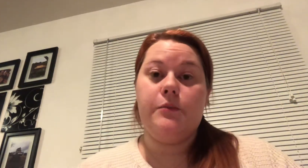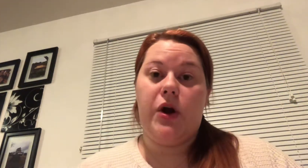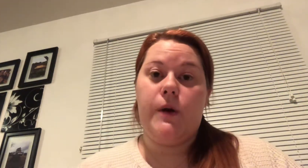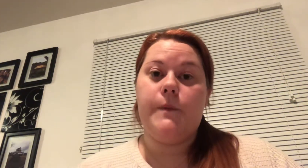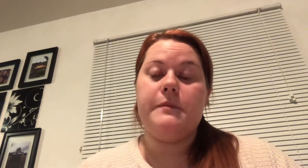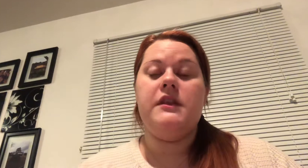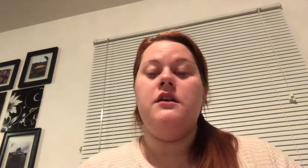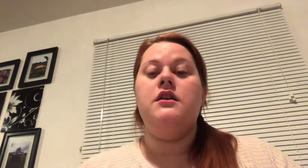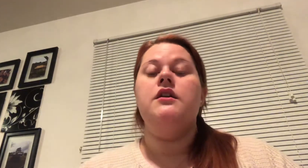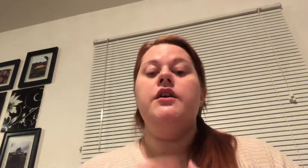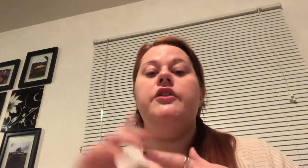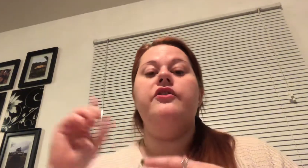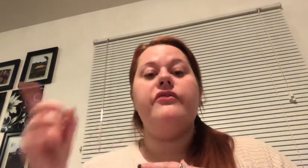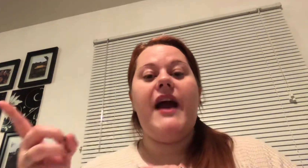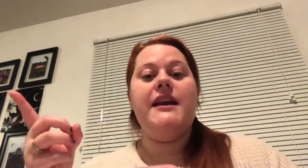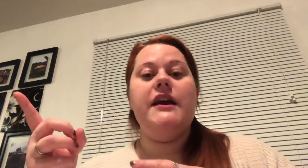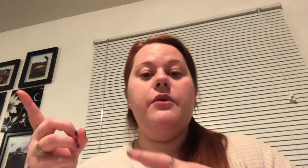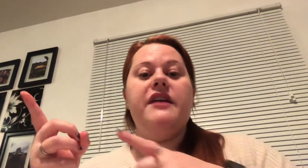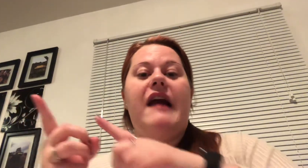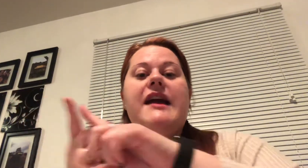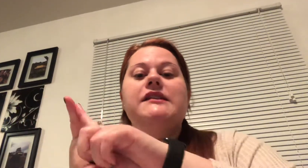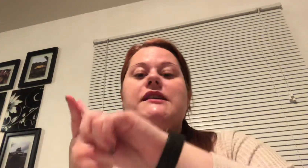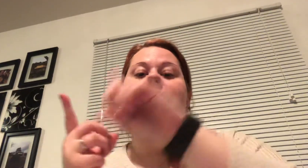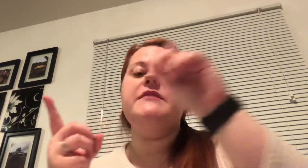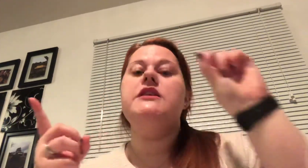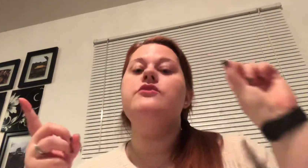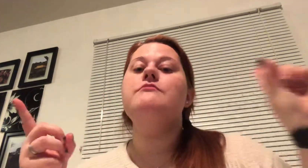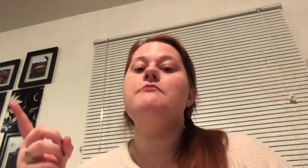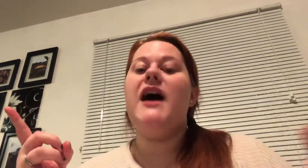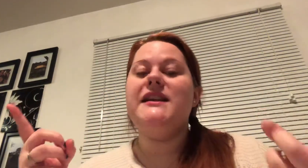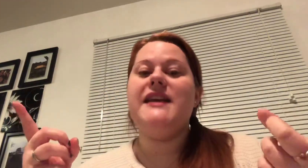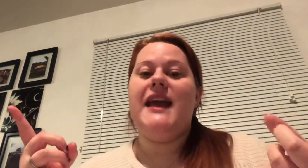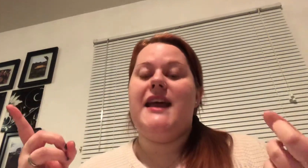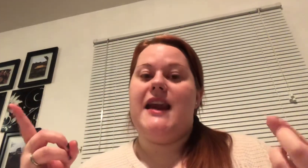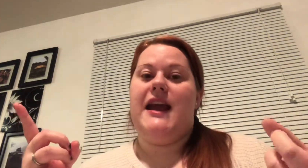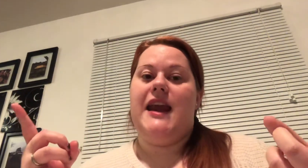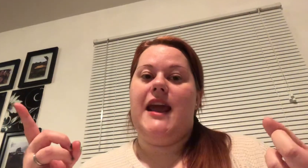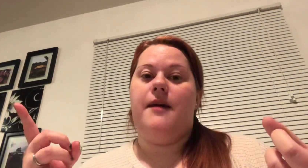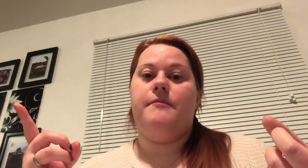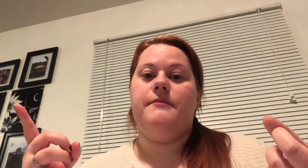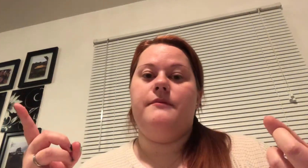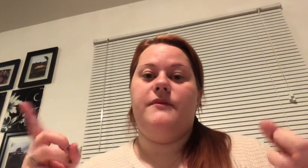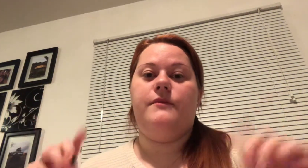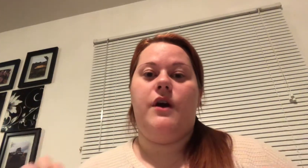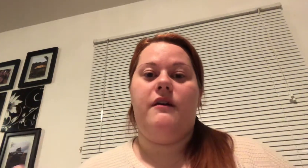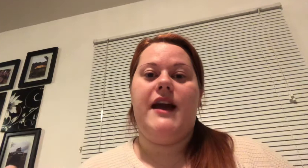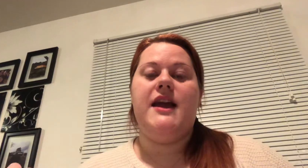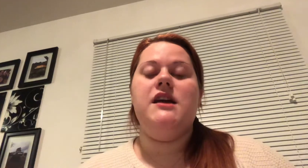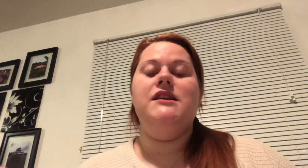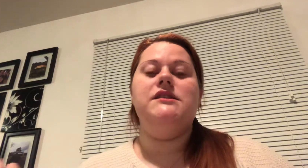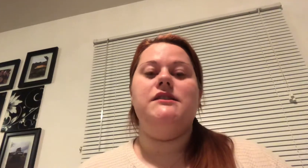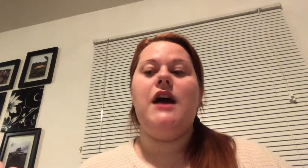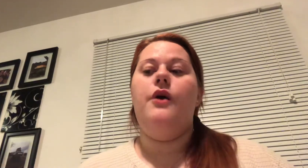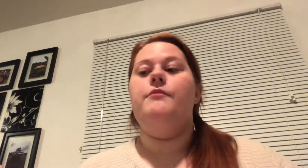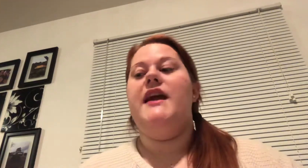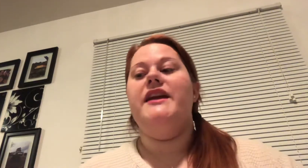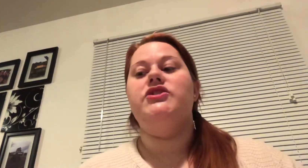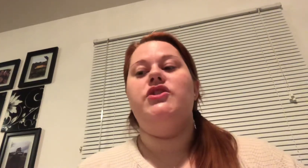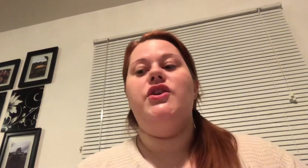tomorrow. Your Friday quick write is going to be due Monday at 9 a.m., all right? So make sure that